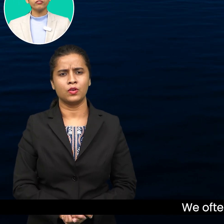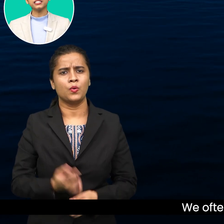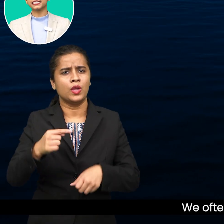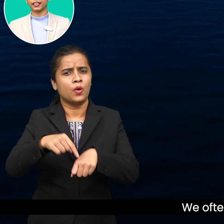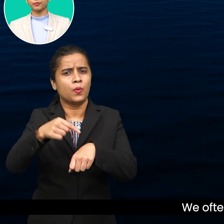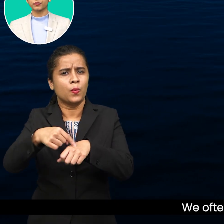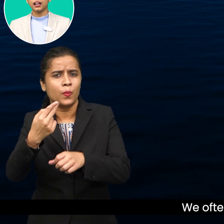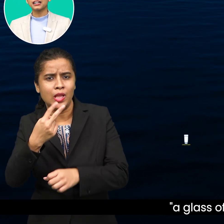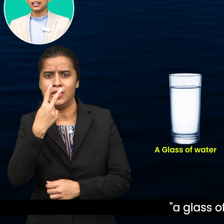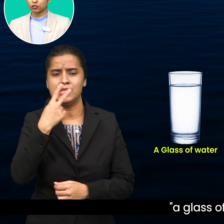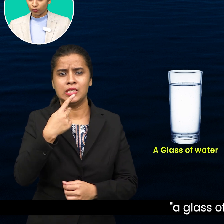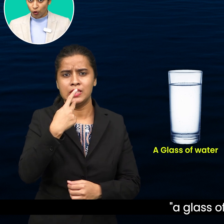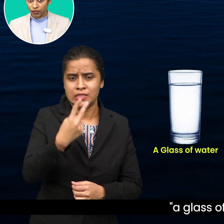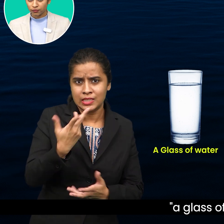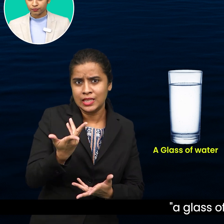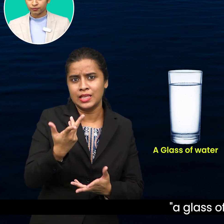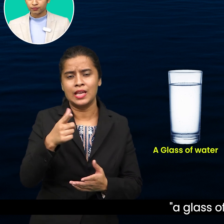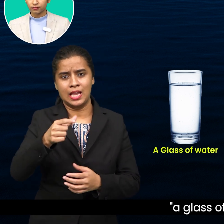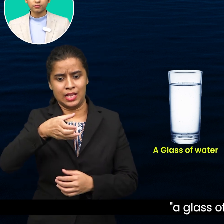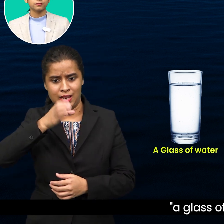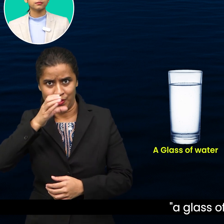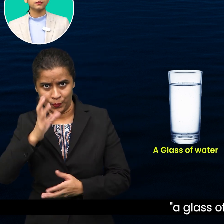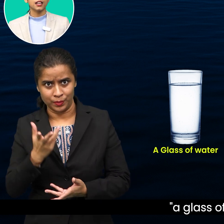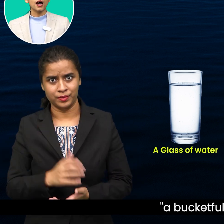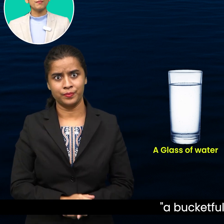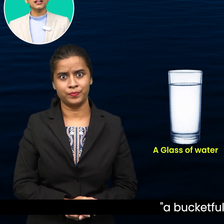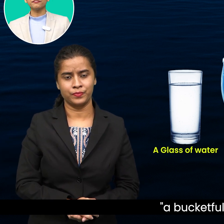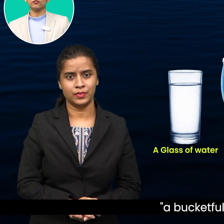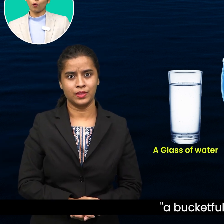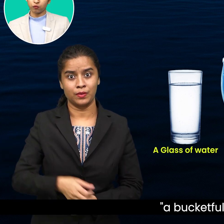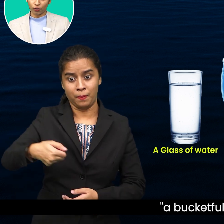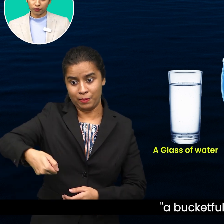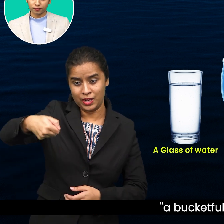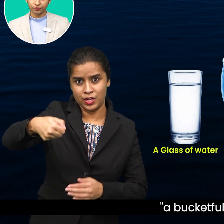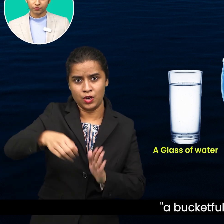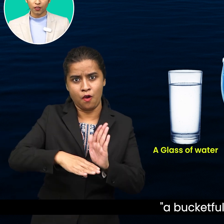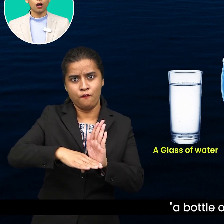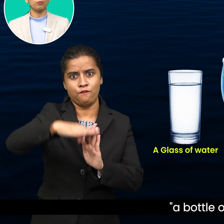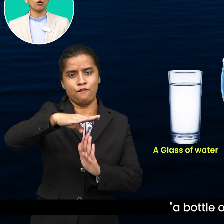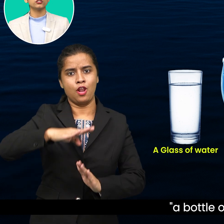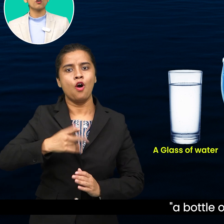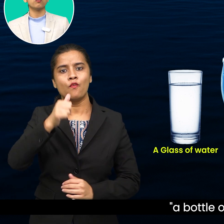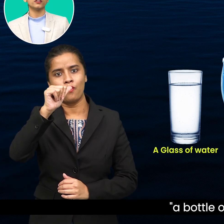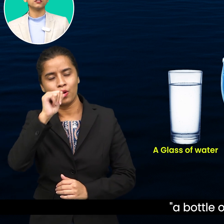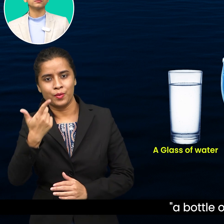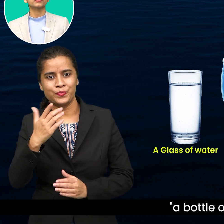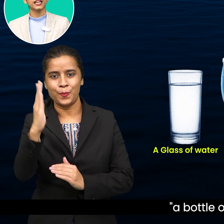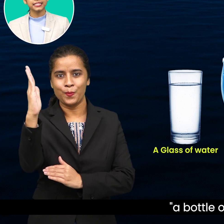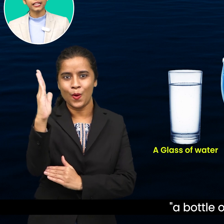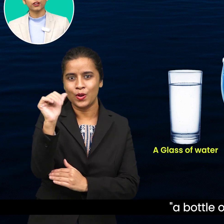We often say a glass of water, a bucket full of water, a bottle of